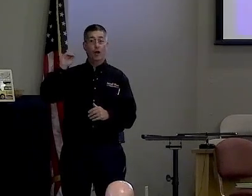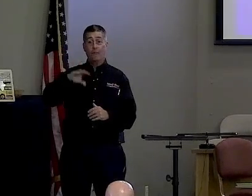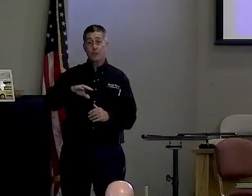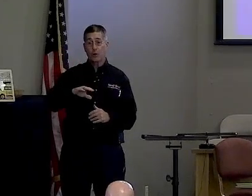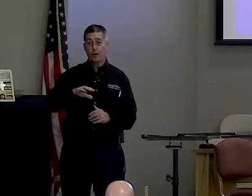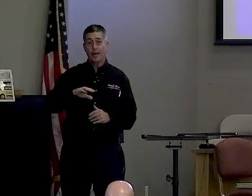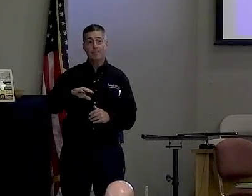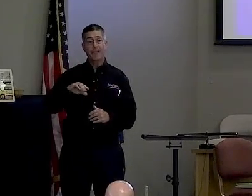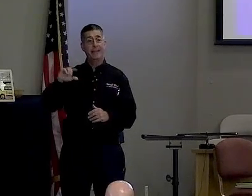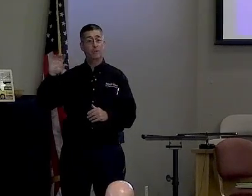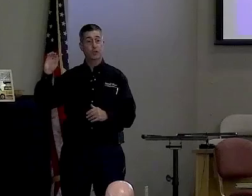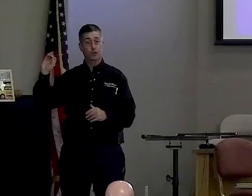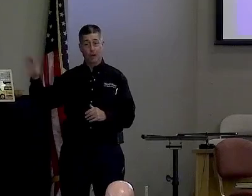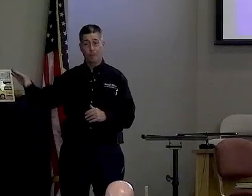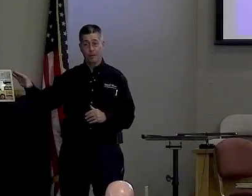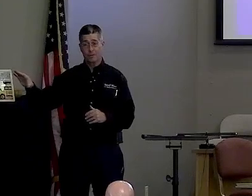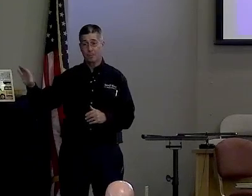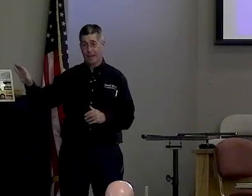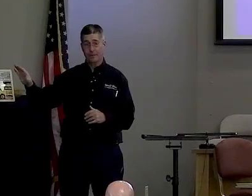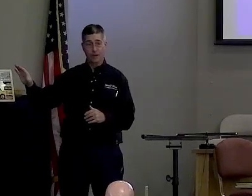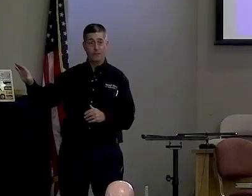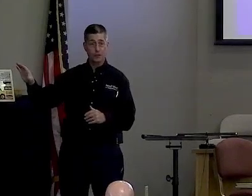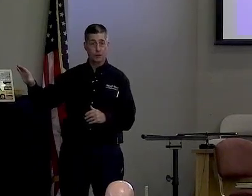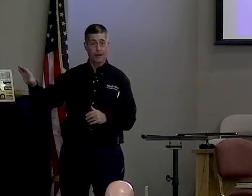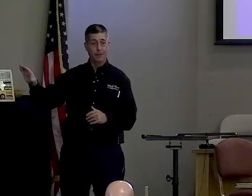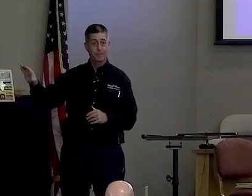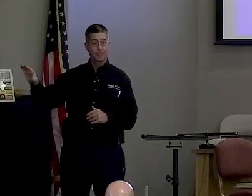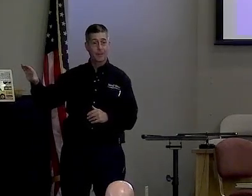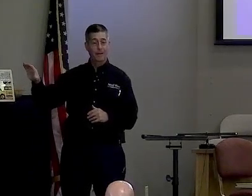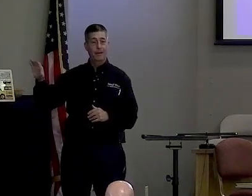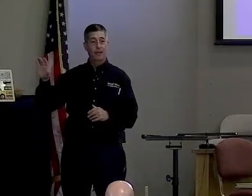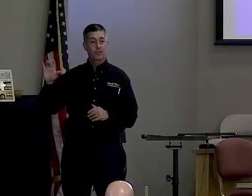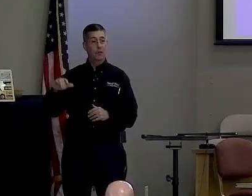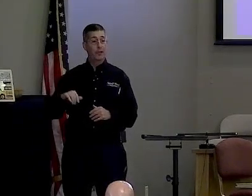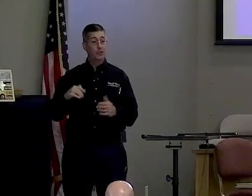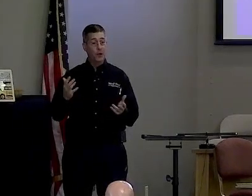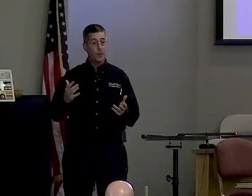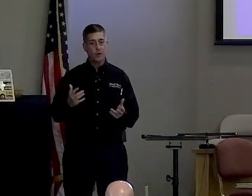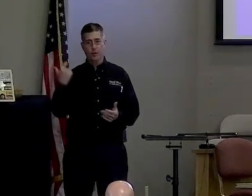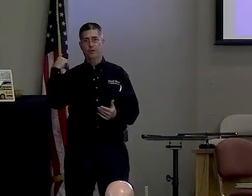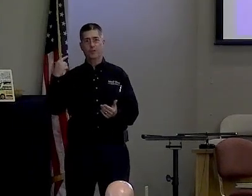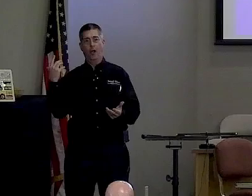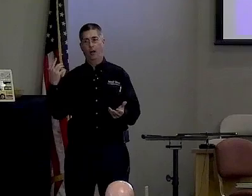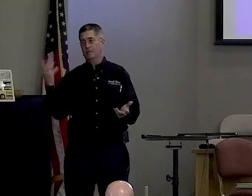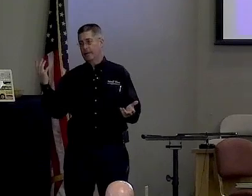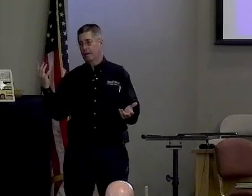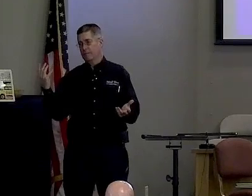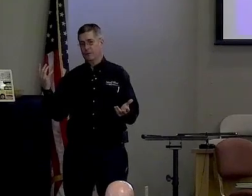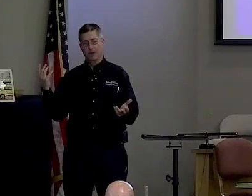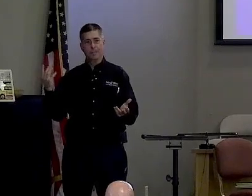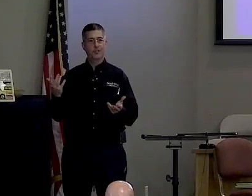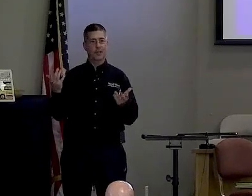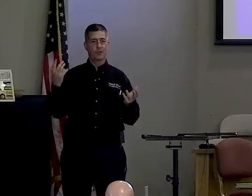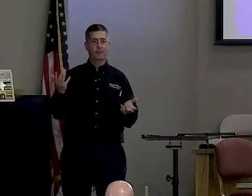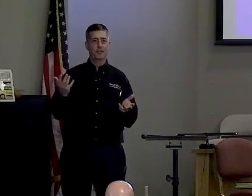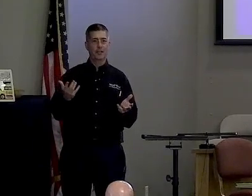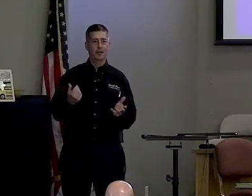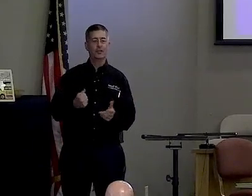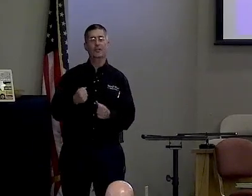offertory, and there was a trumpet playing the offertory. So the interpreter knew the song. like, oh, cool. I'm just going to throw this in there. So the